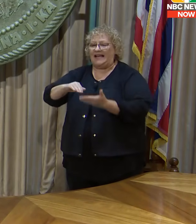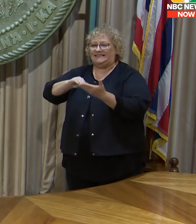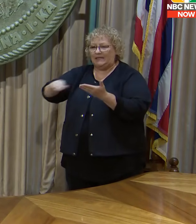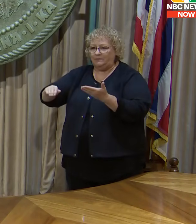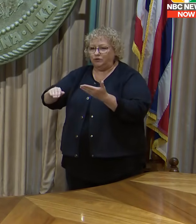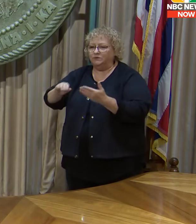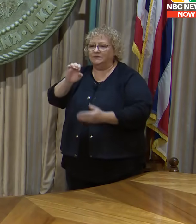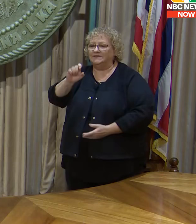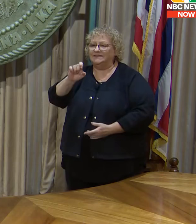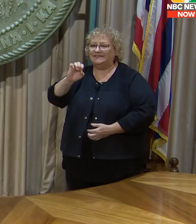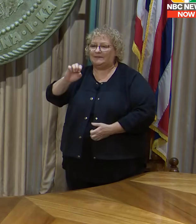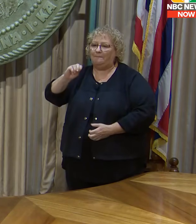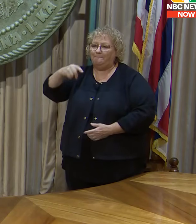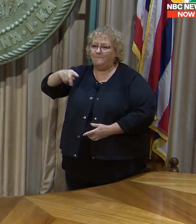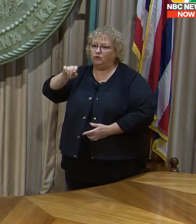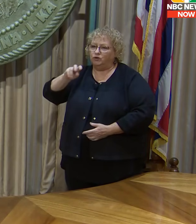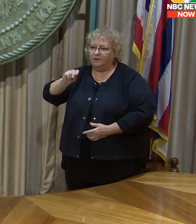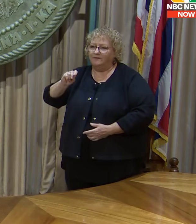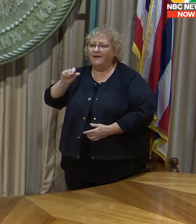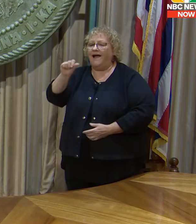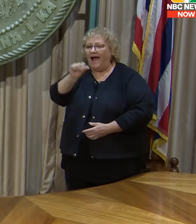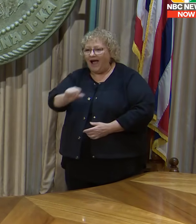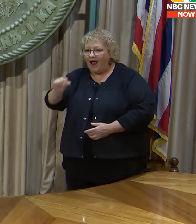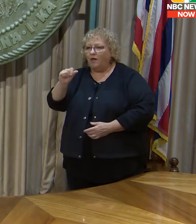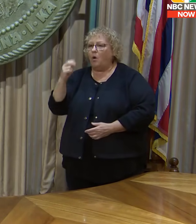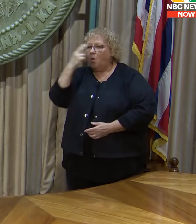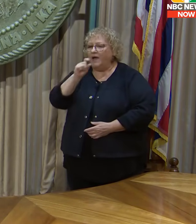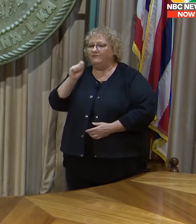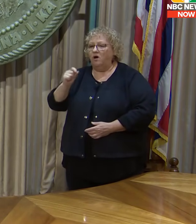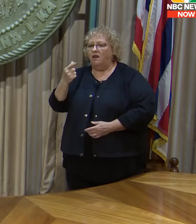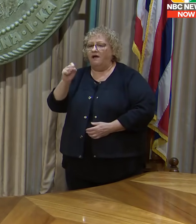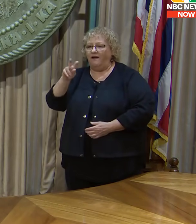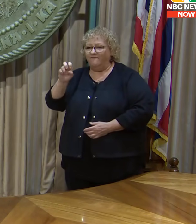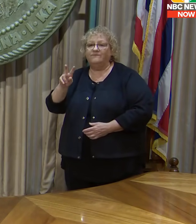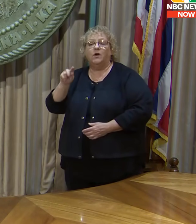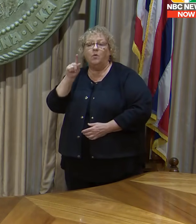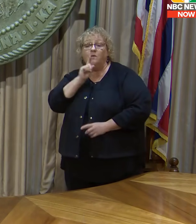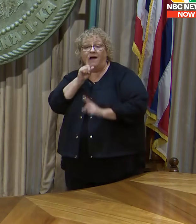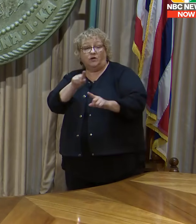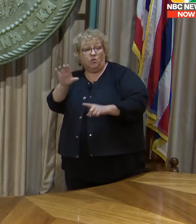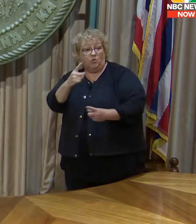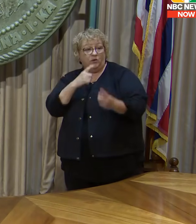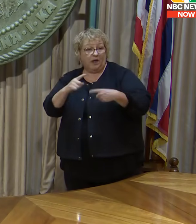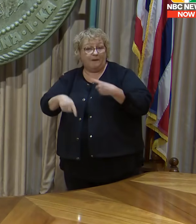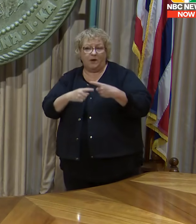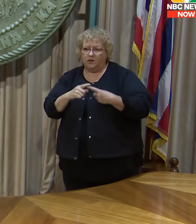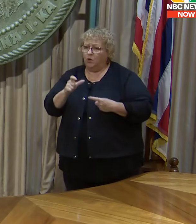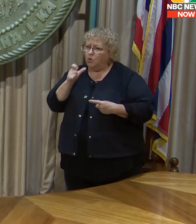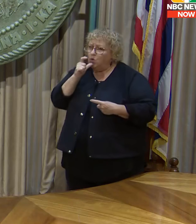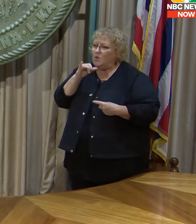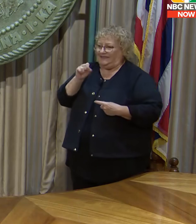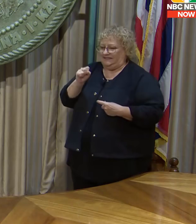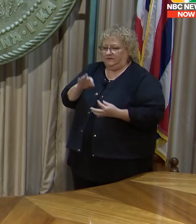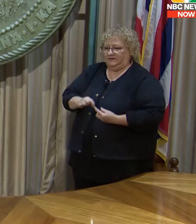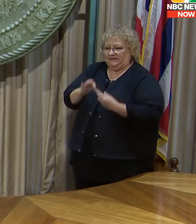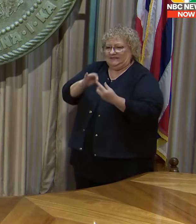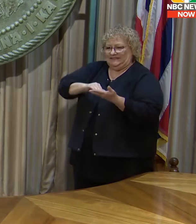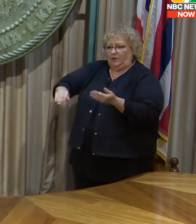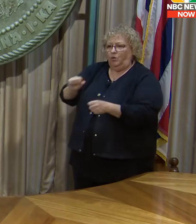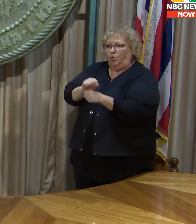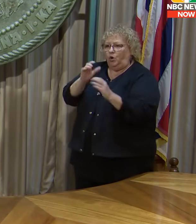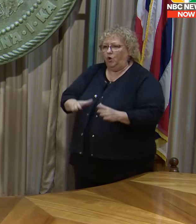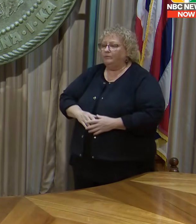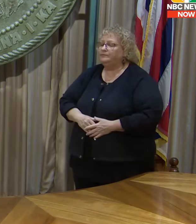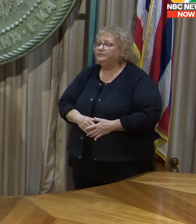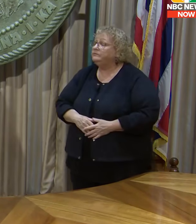at hawaii.gov, and we will be responding to your questions as quickly as we can. Okay, Tim,